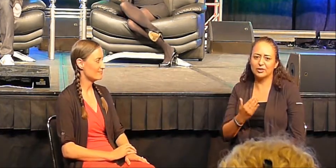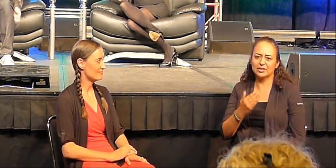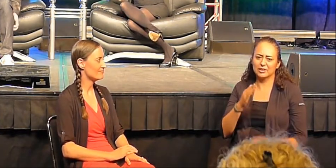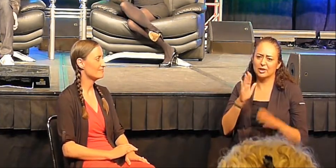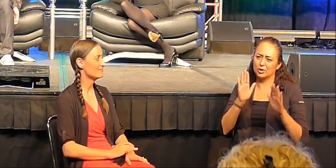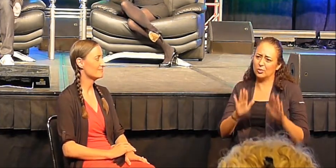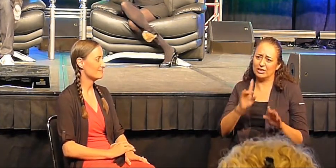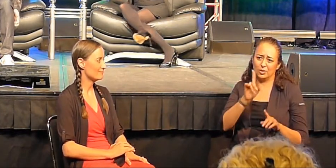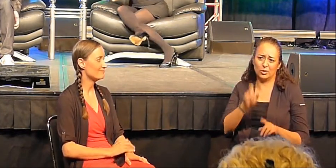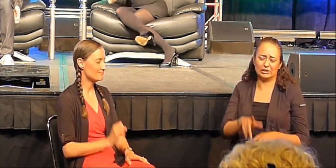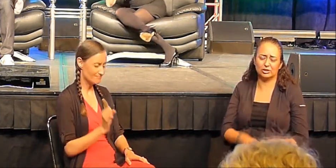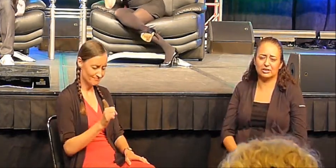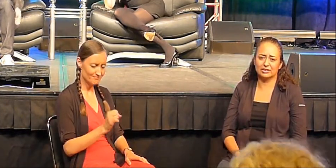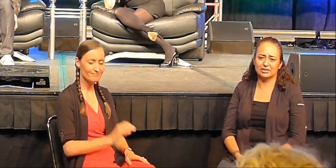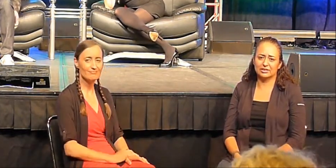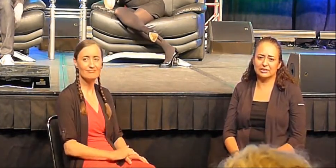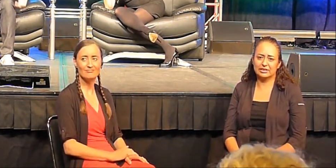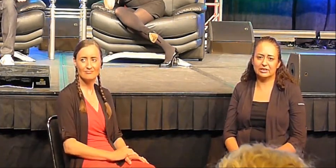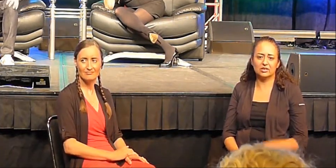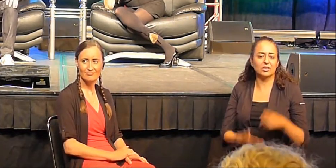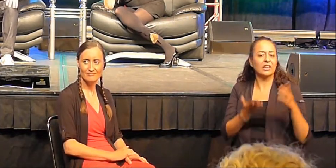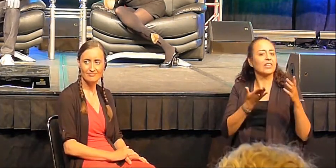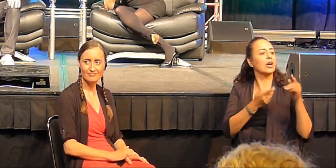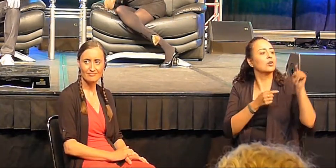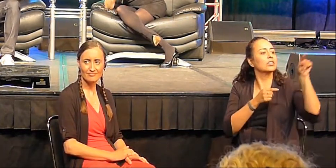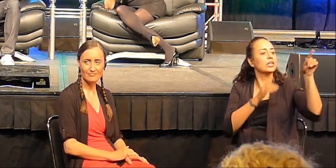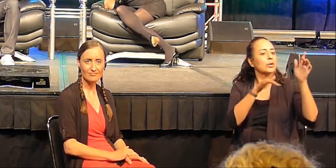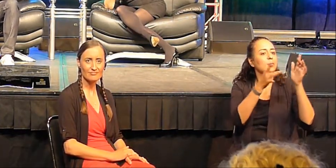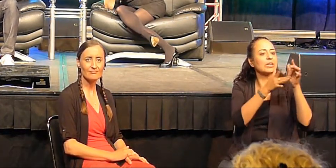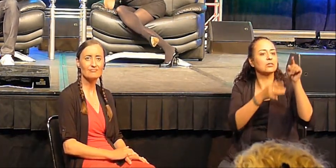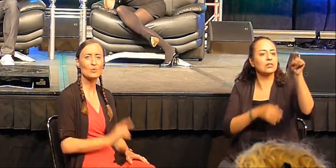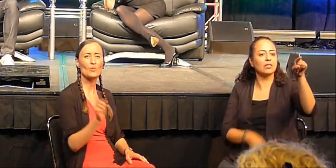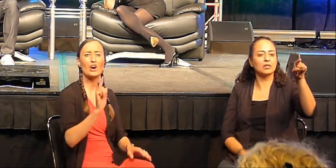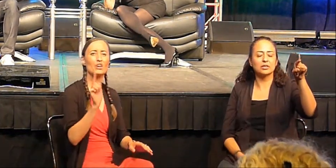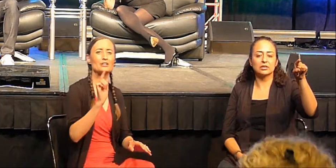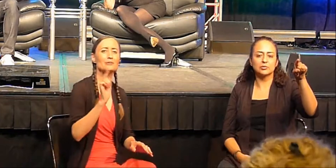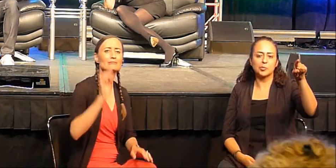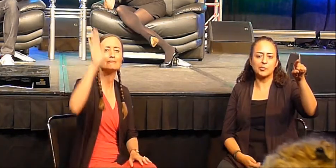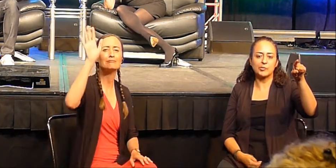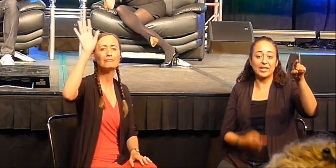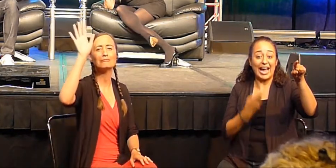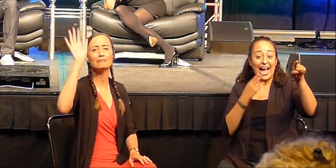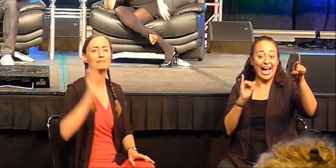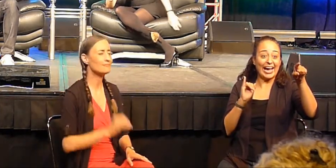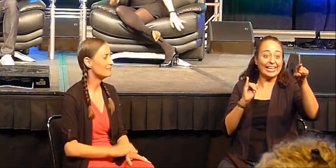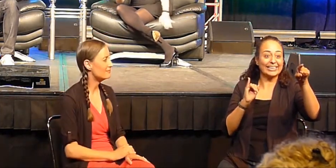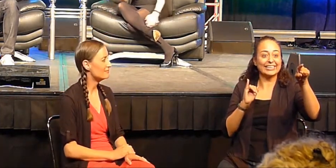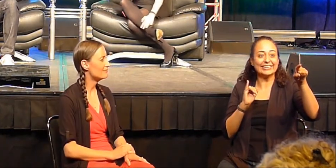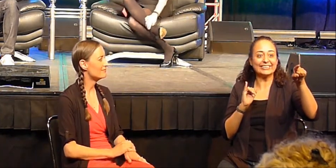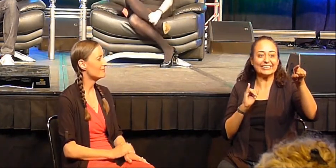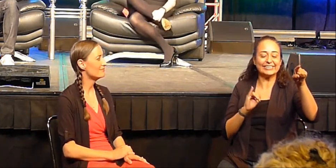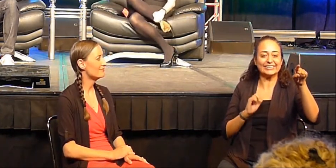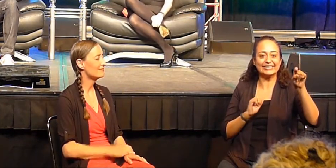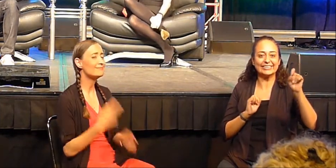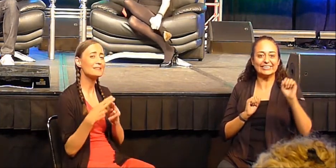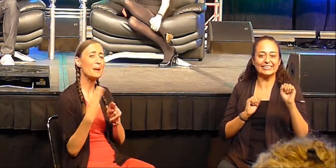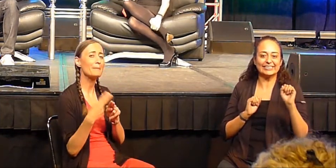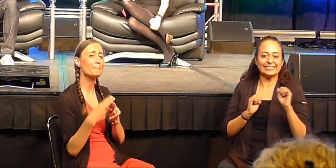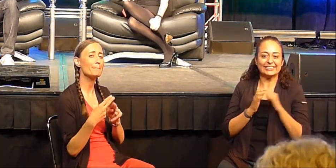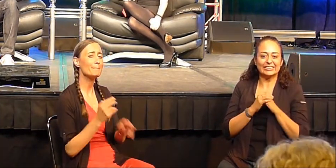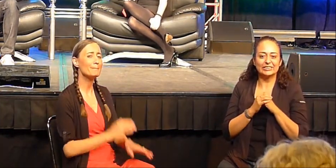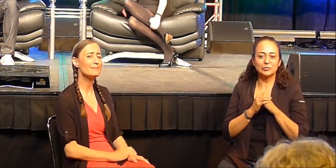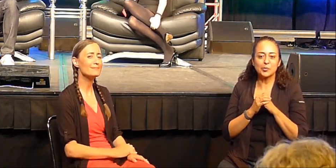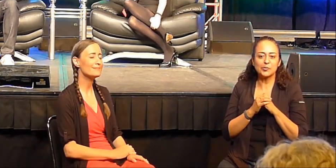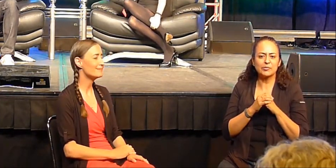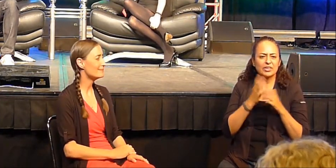Yes. Let's go over here to the middle. Hi. Hi there, where are you? Lift up your hand. There you are. Hi, what's your name? Alex.